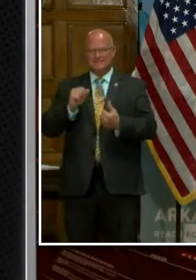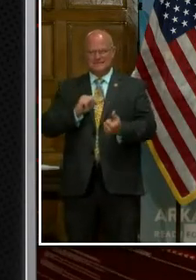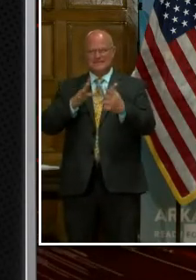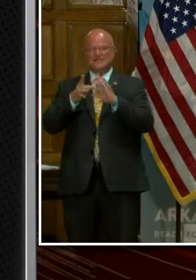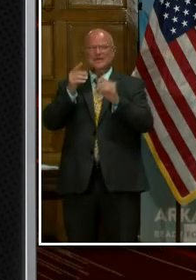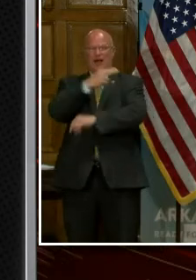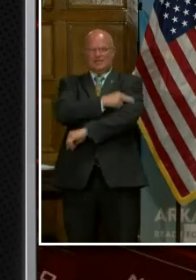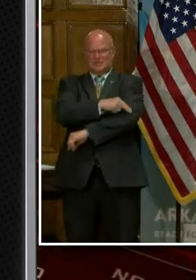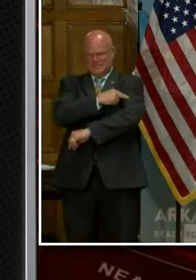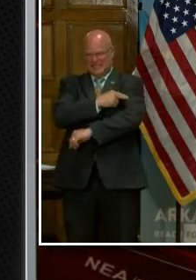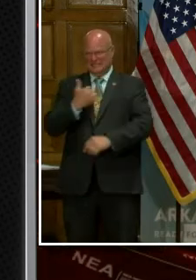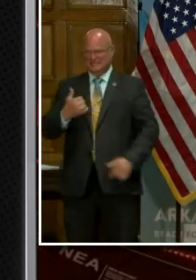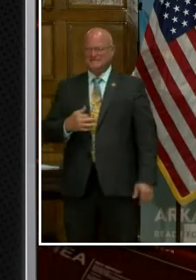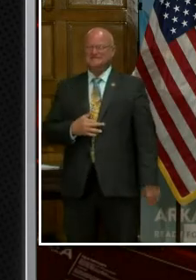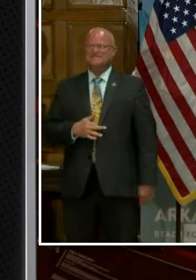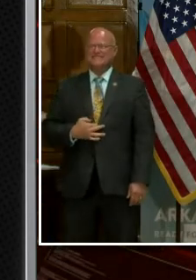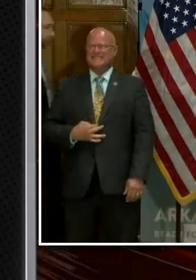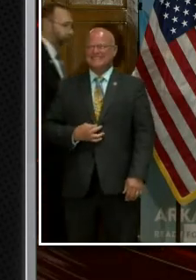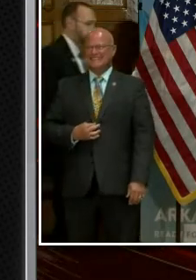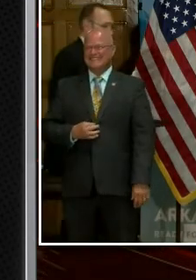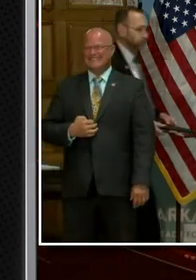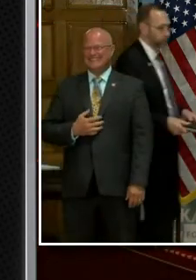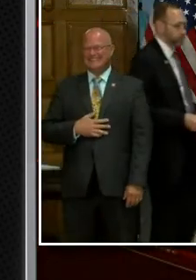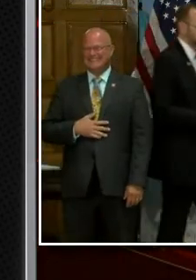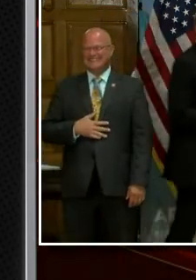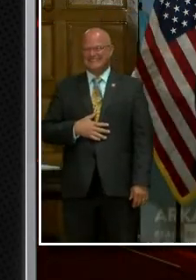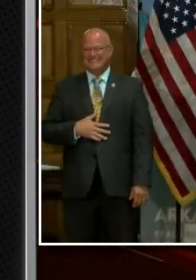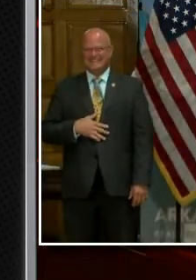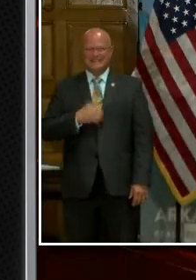address the issue of the hospitalizations.